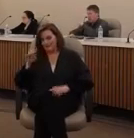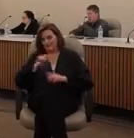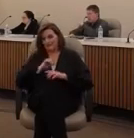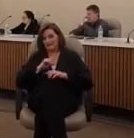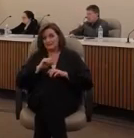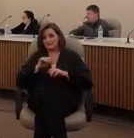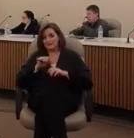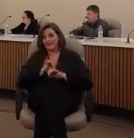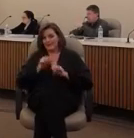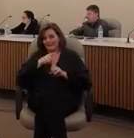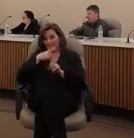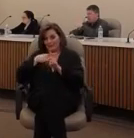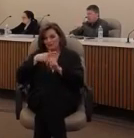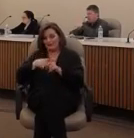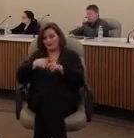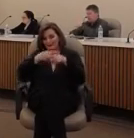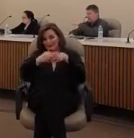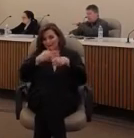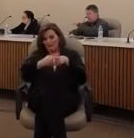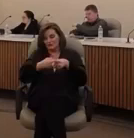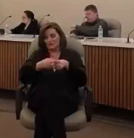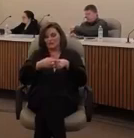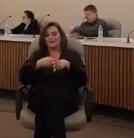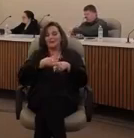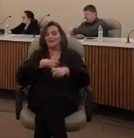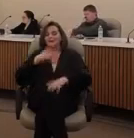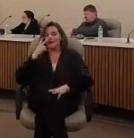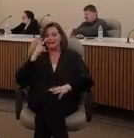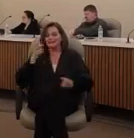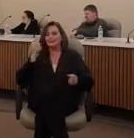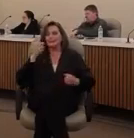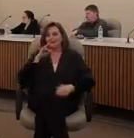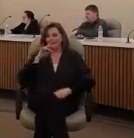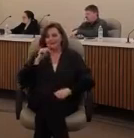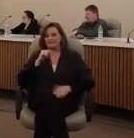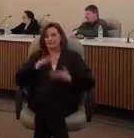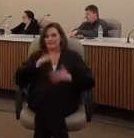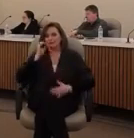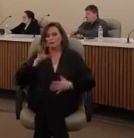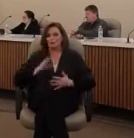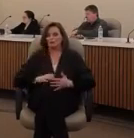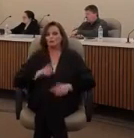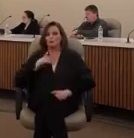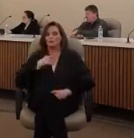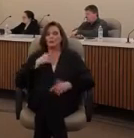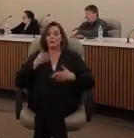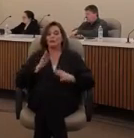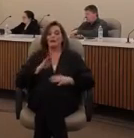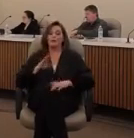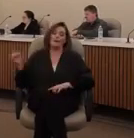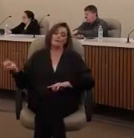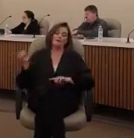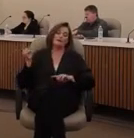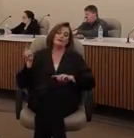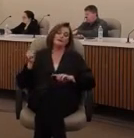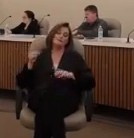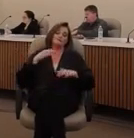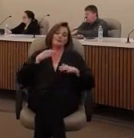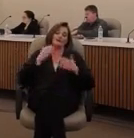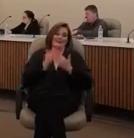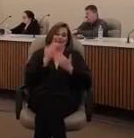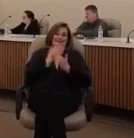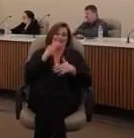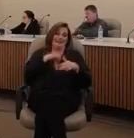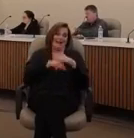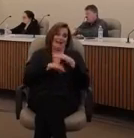lot of RIT student housing there, and I could see them, there's a sidewalk that brings them right to East Henrietta Road where our new sidewalk